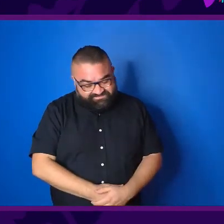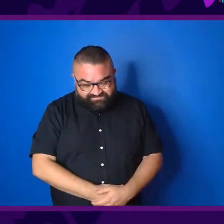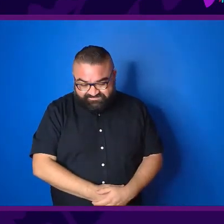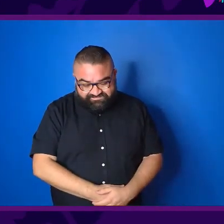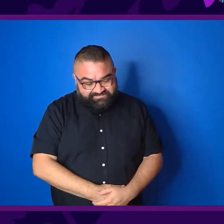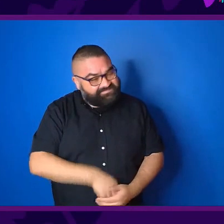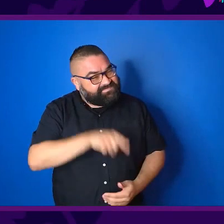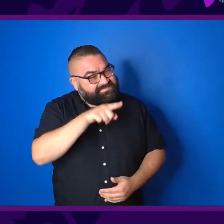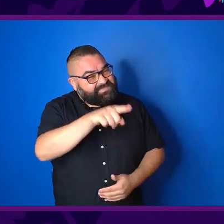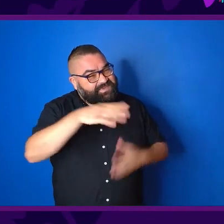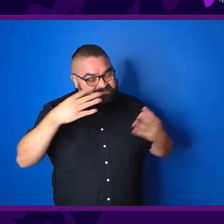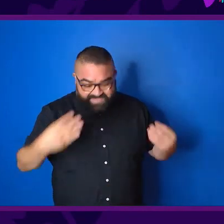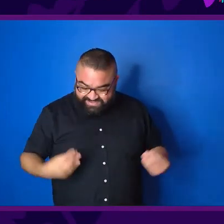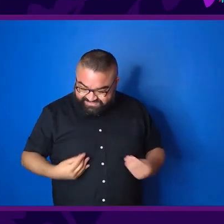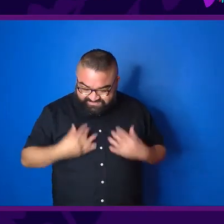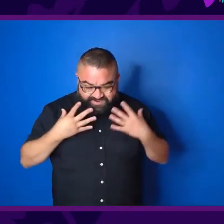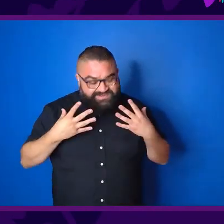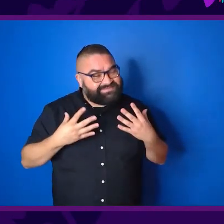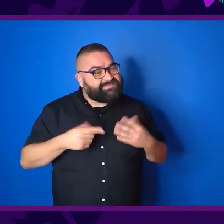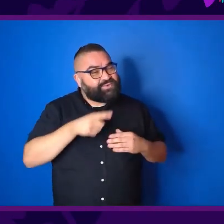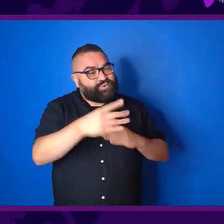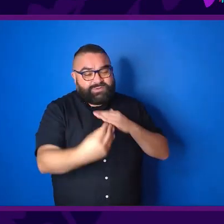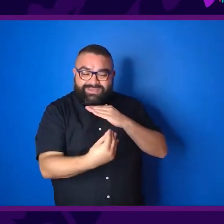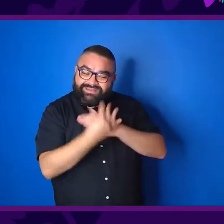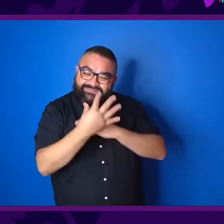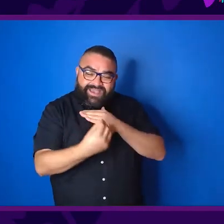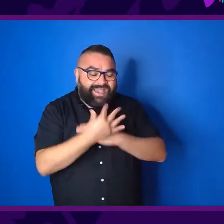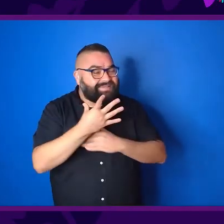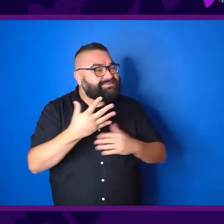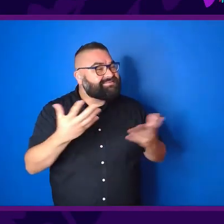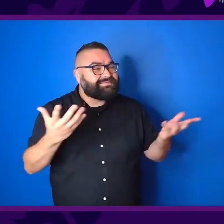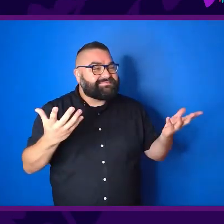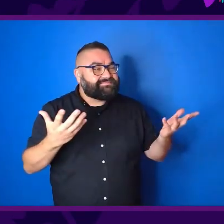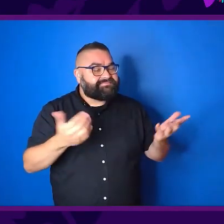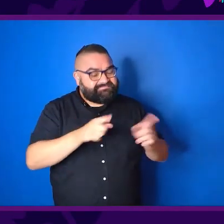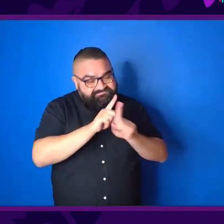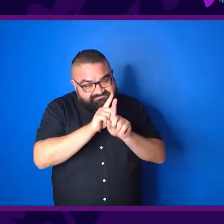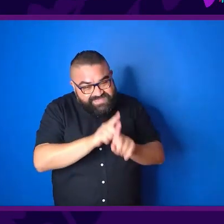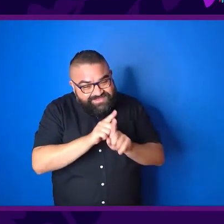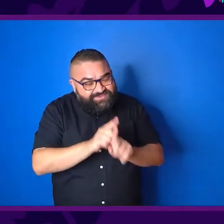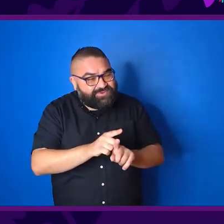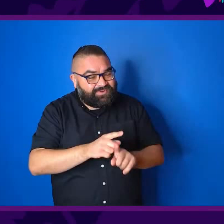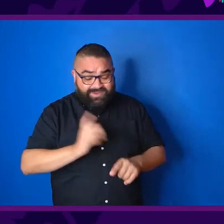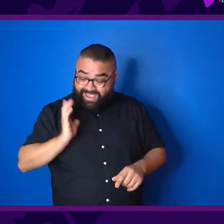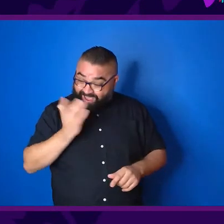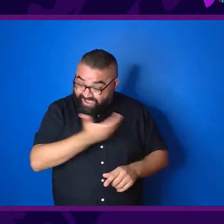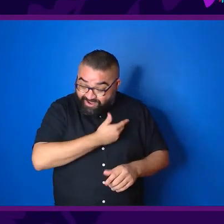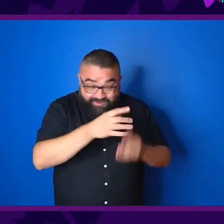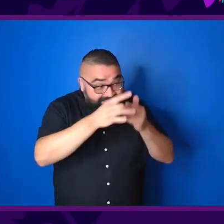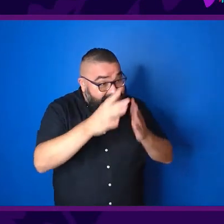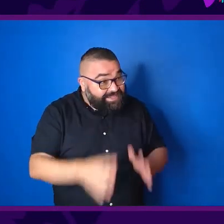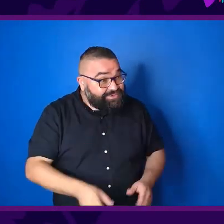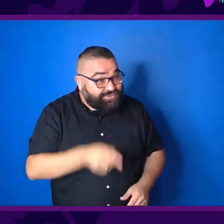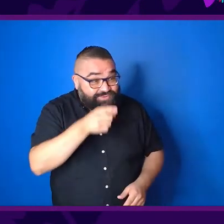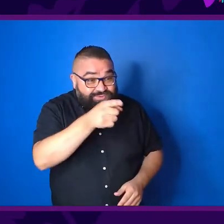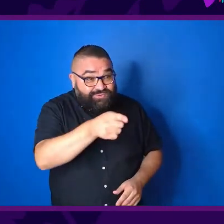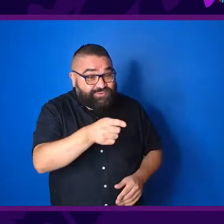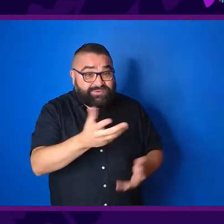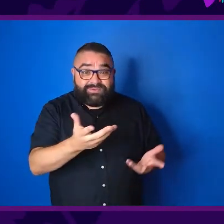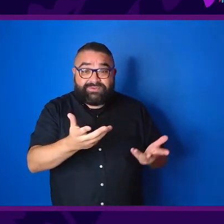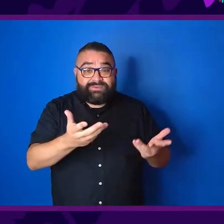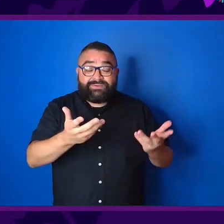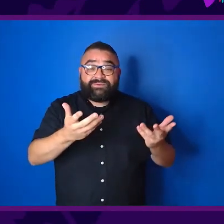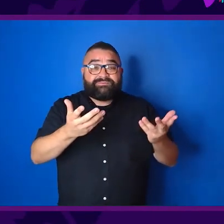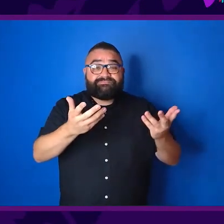my advisor, my mentor, our leader. You are so extraordinary, and I